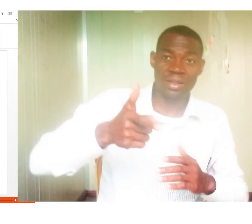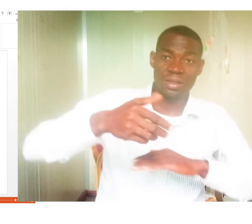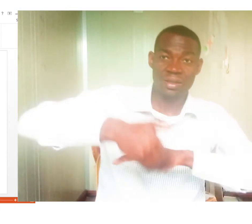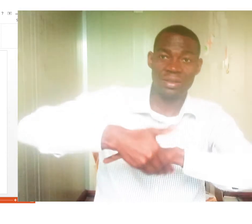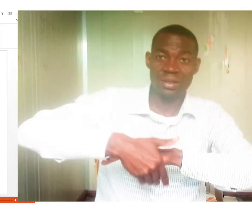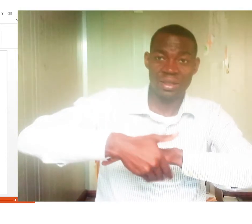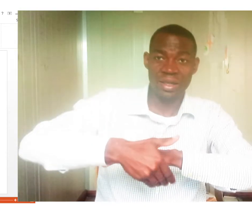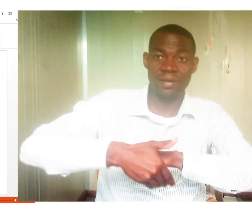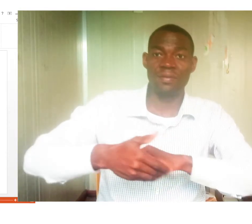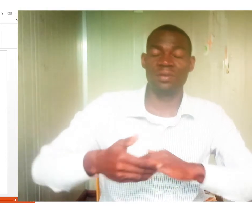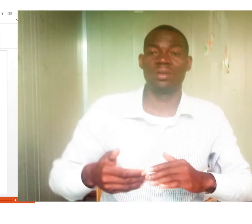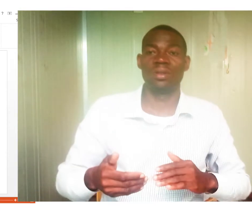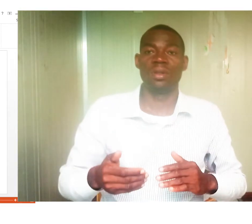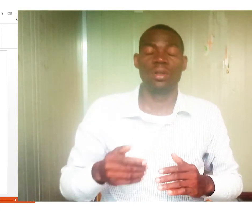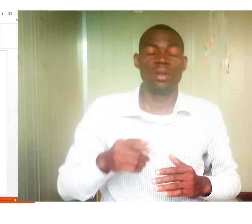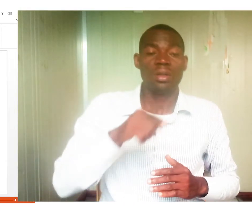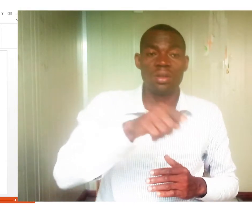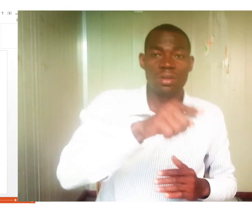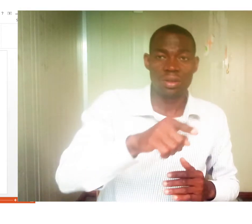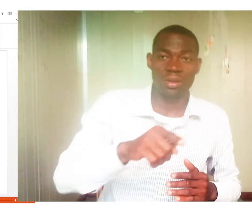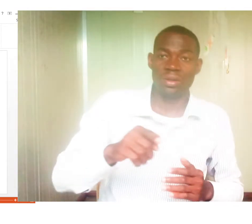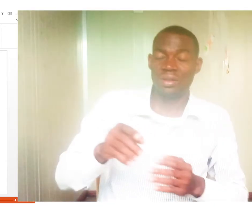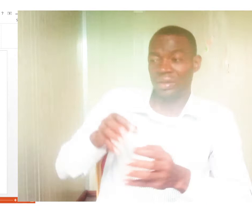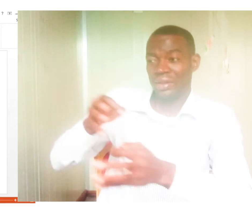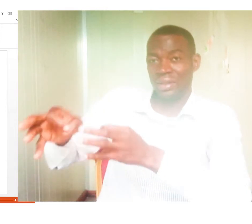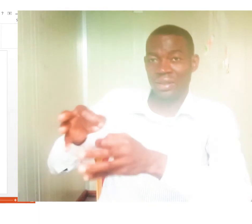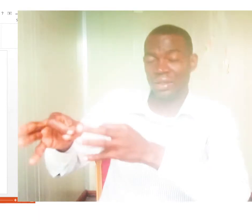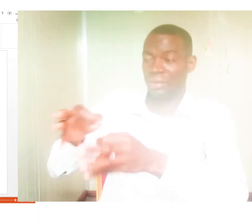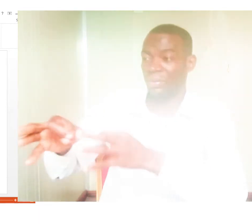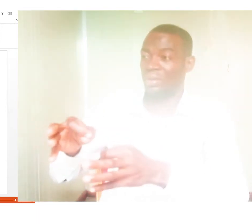was okay, but the nurses took my baby away.